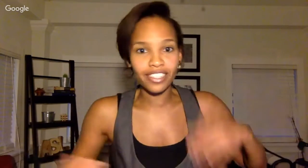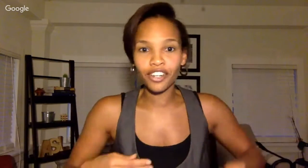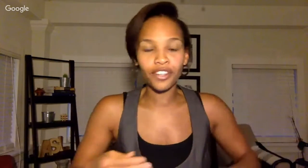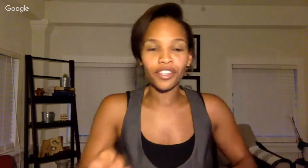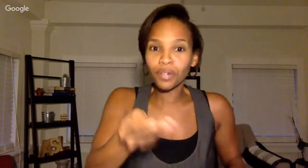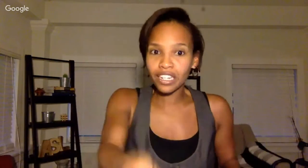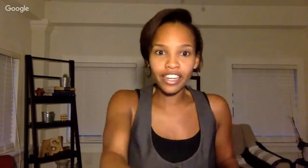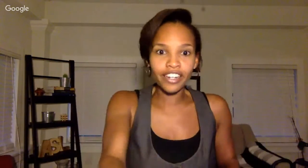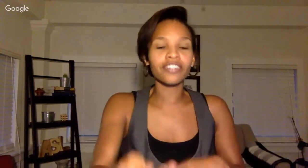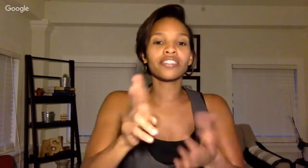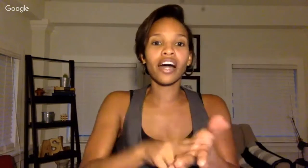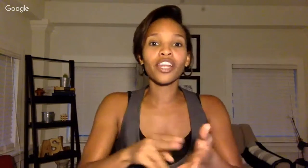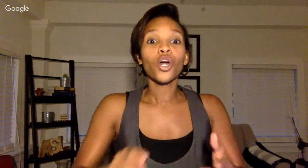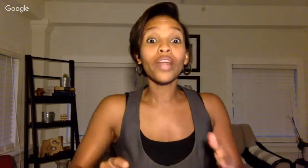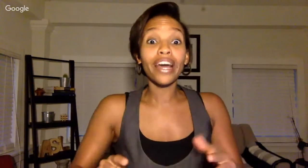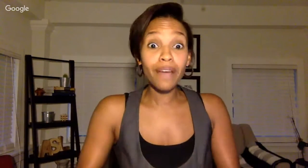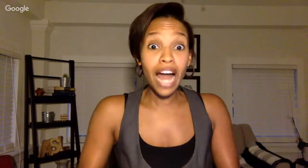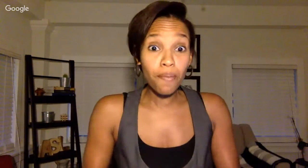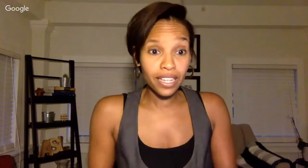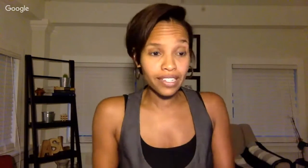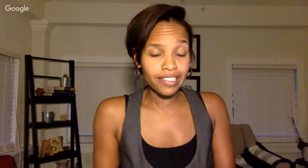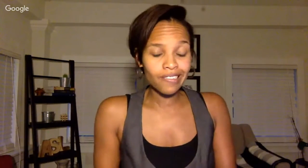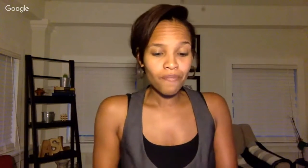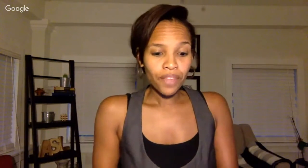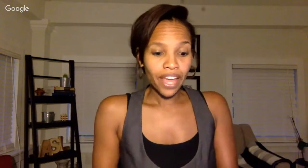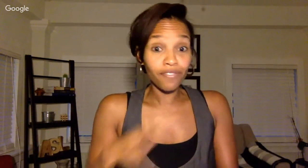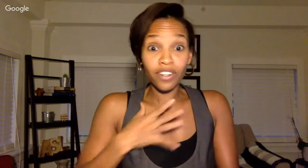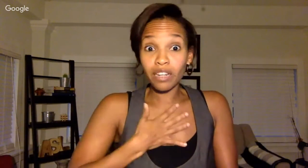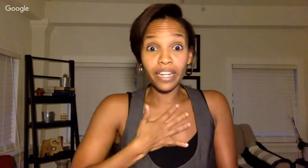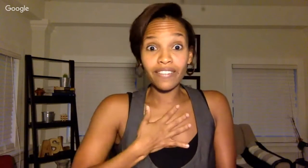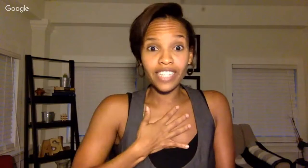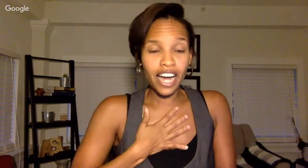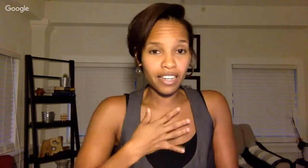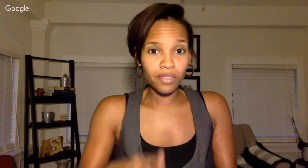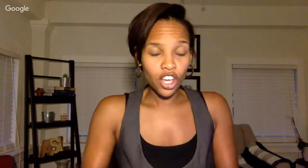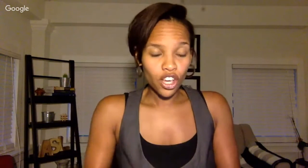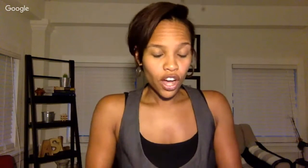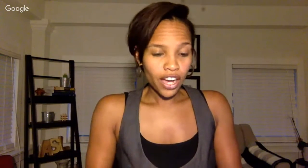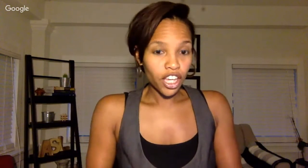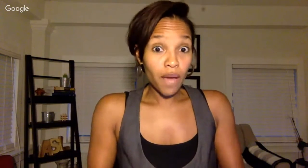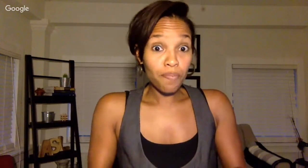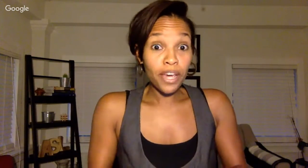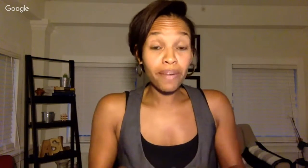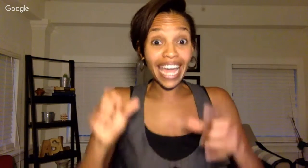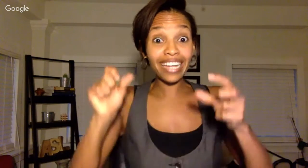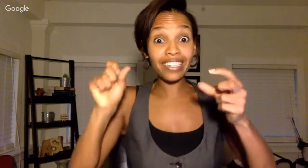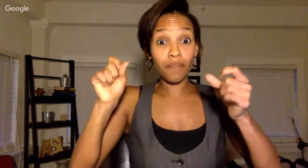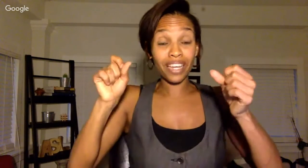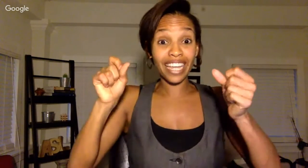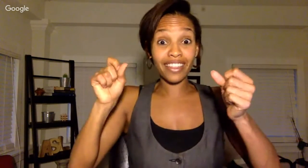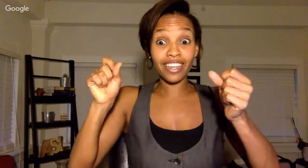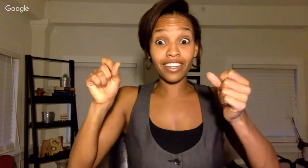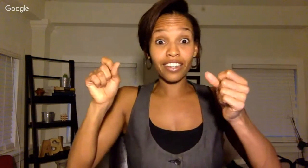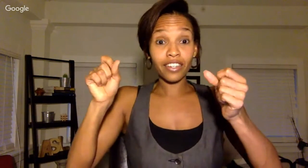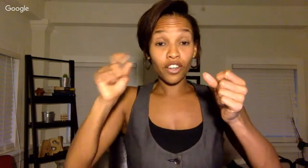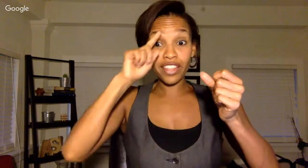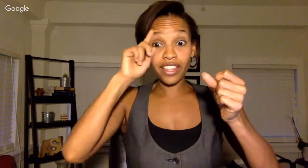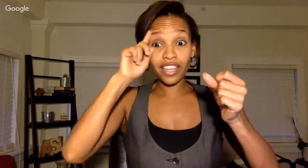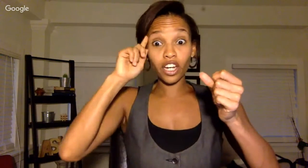necessary. You put it there, sign. What ends up happening is, and I've done it plenty of times, I pick my hands up because they think, oh,